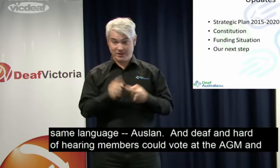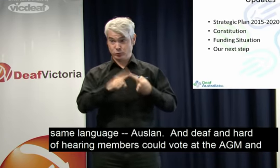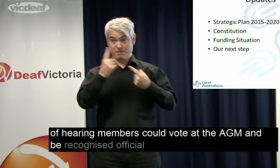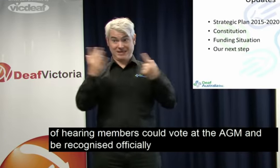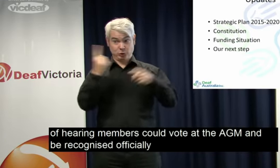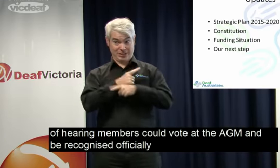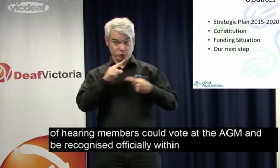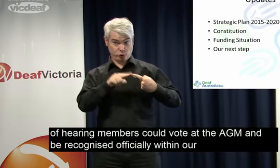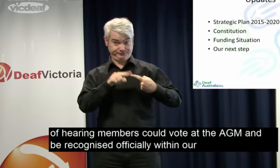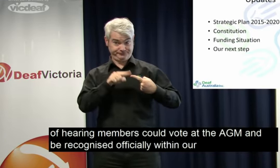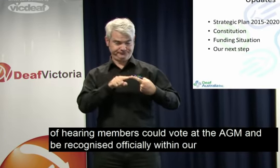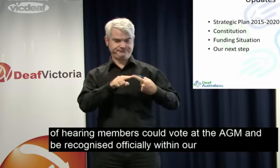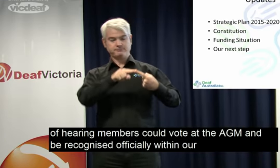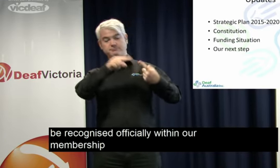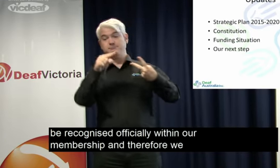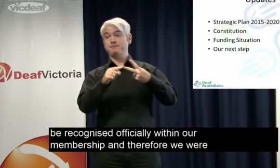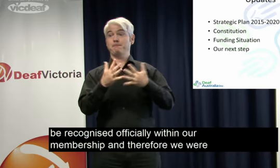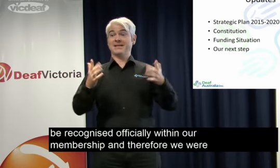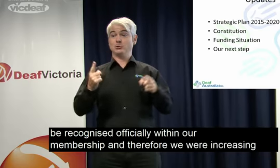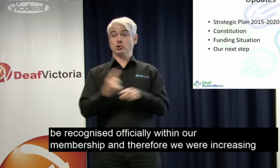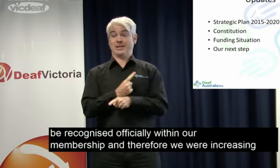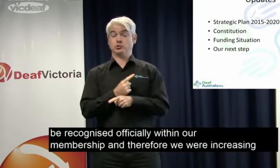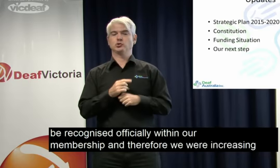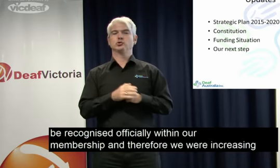within the deaf community as well. So that's one major change.